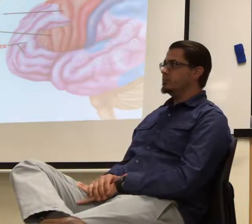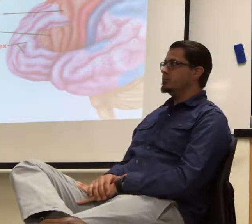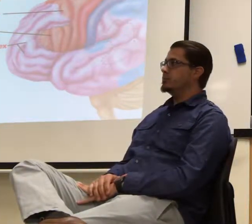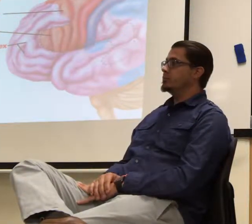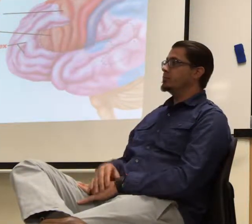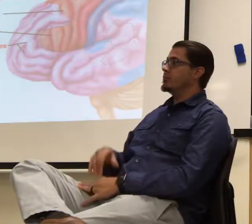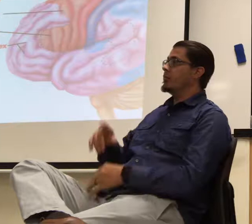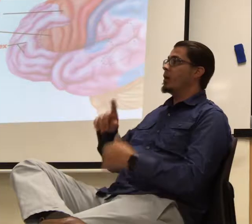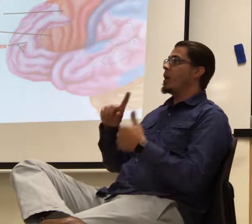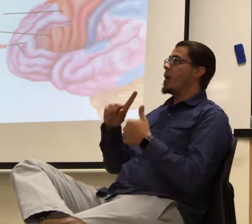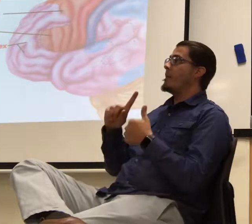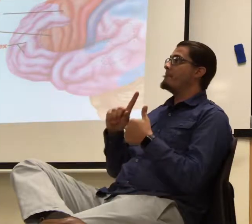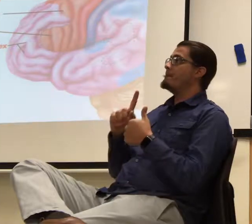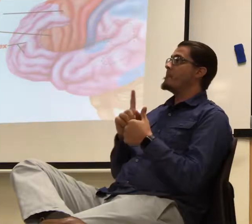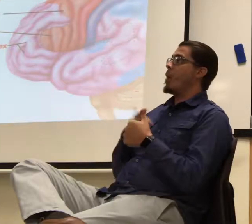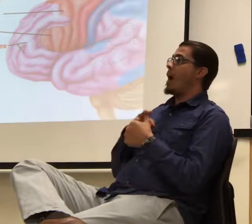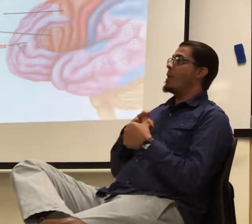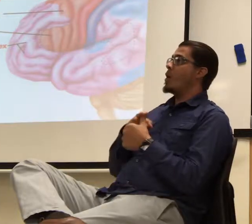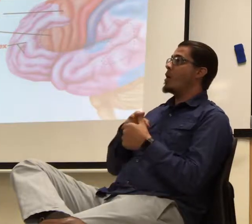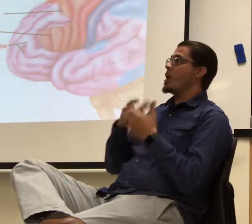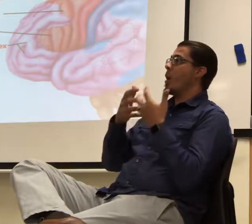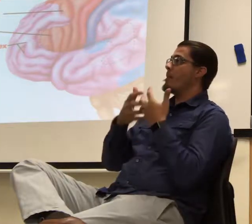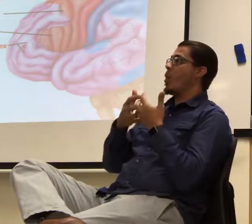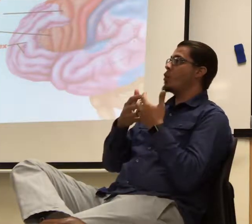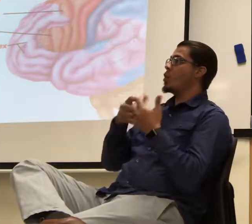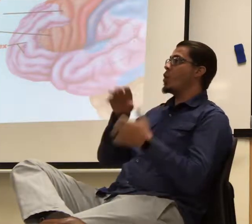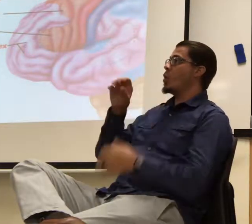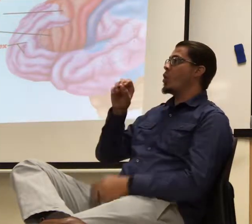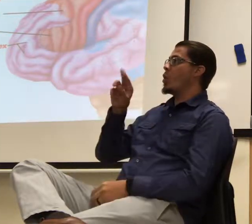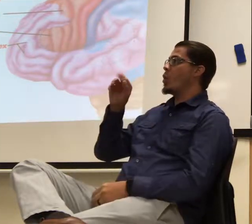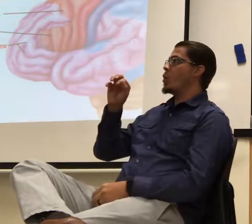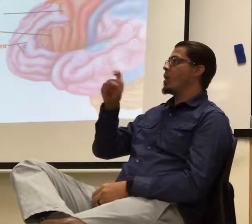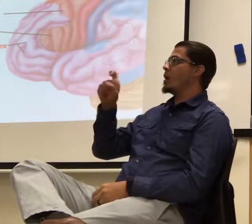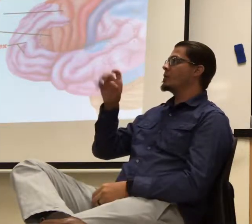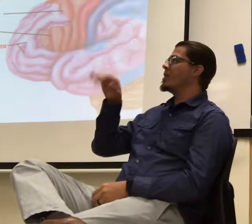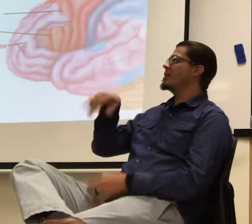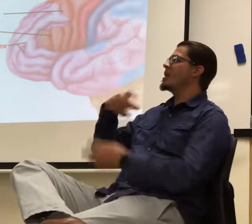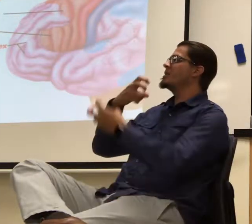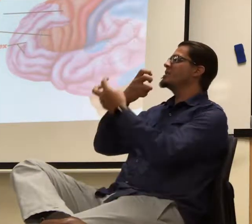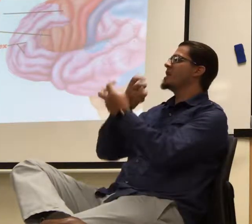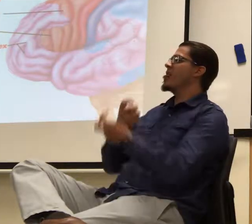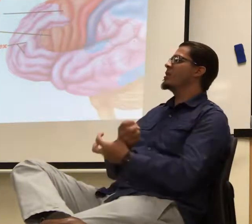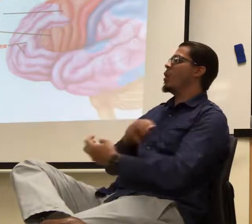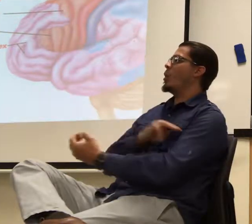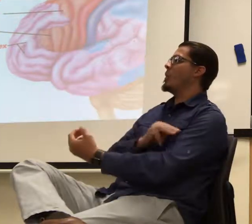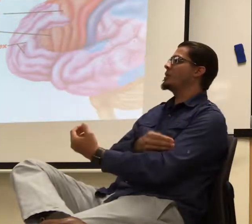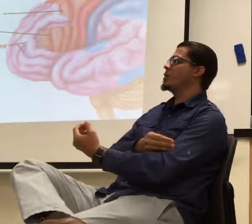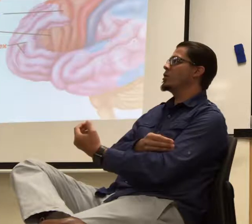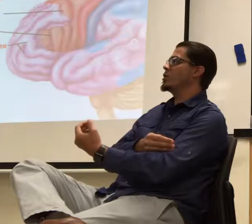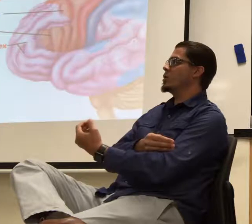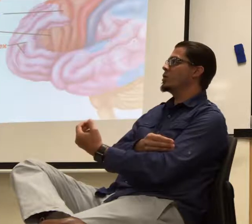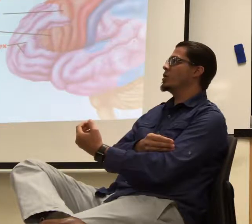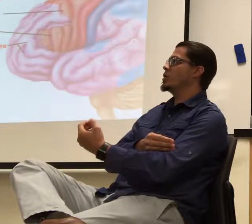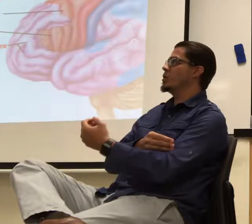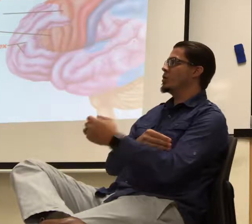motor cortex, that's skeletal muscle, voluntary movement.